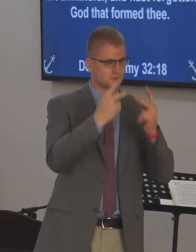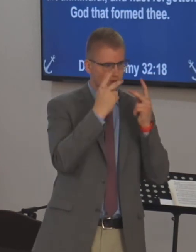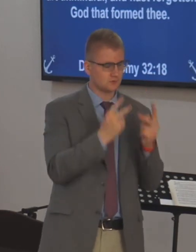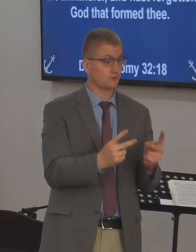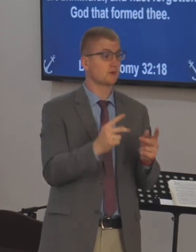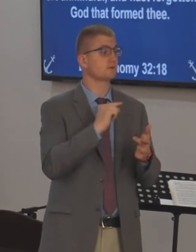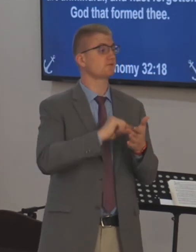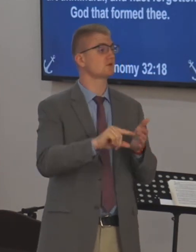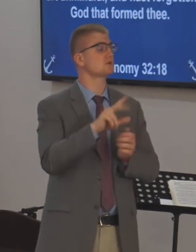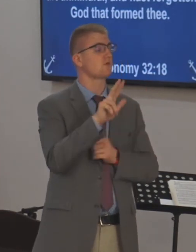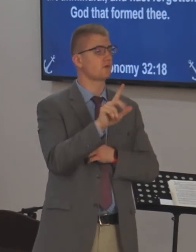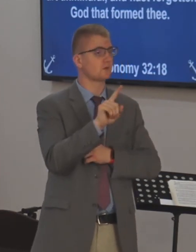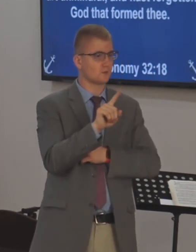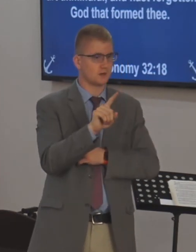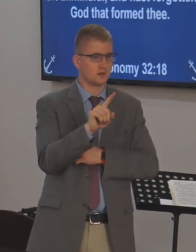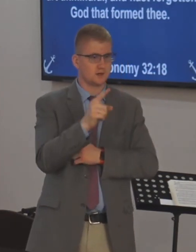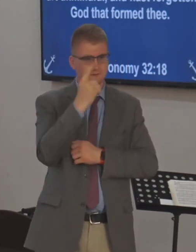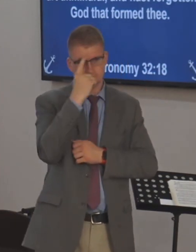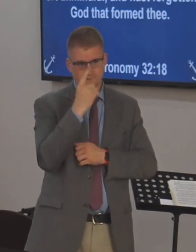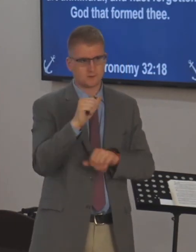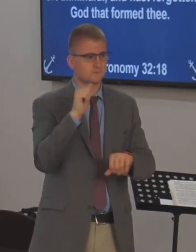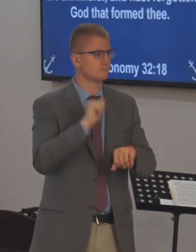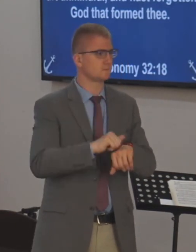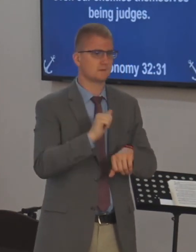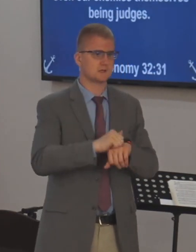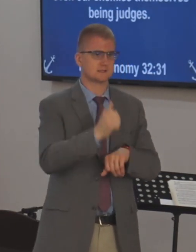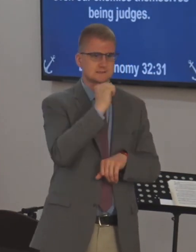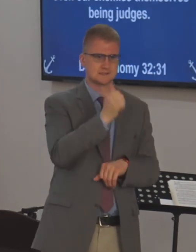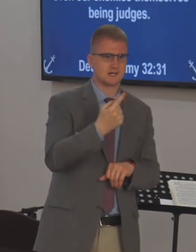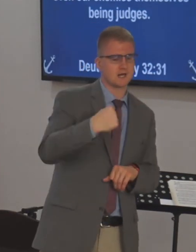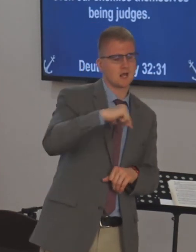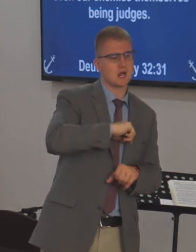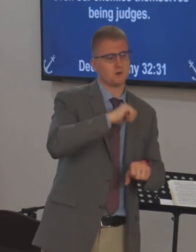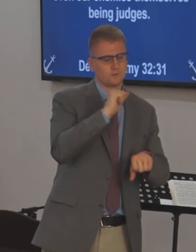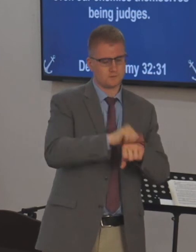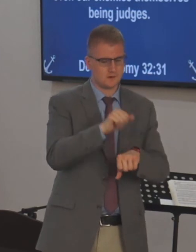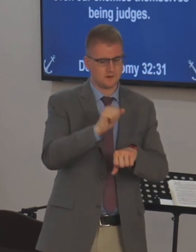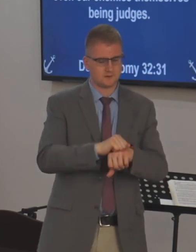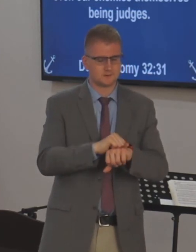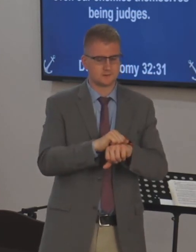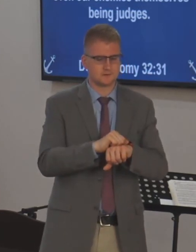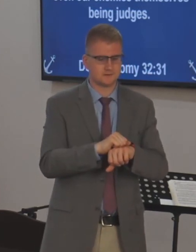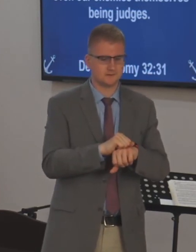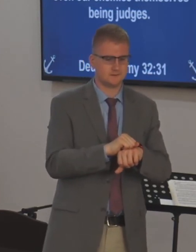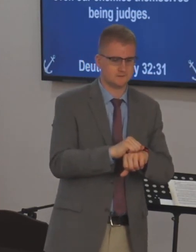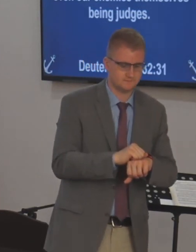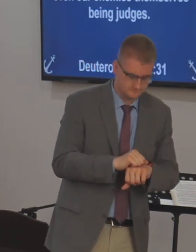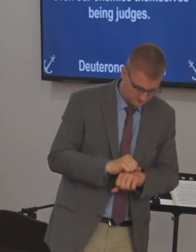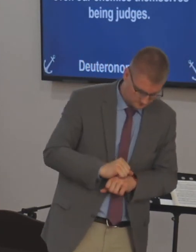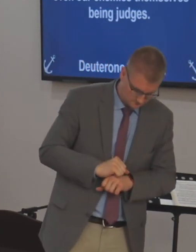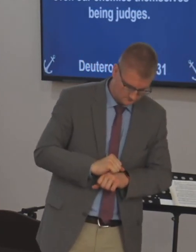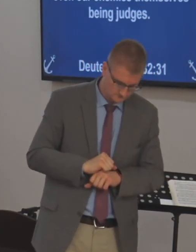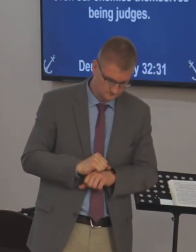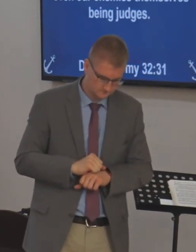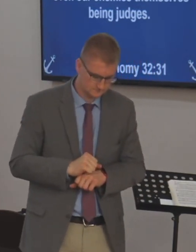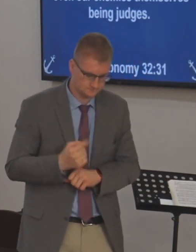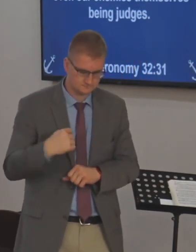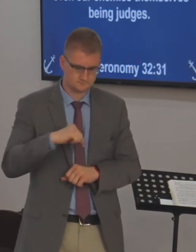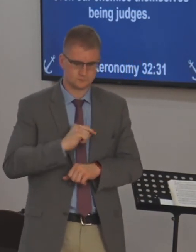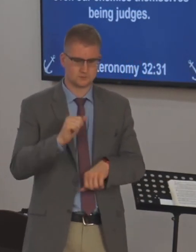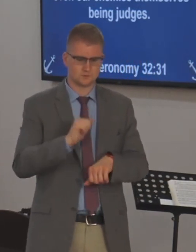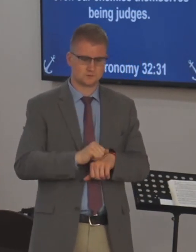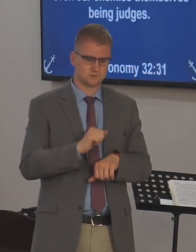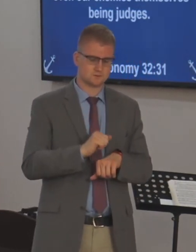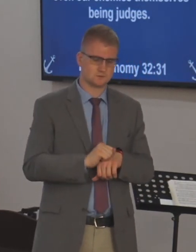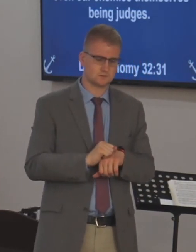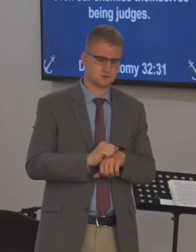31. For their rock is not as our rock. Notice that's a small rock. That's a small R. But our rock is capitalized.